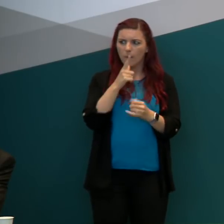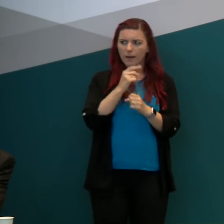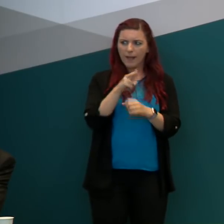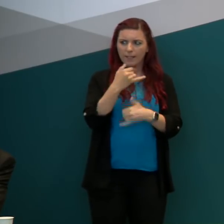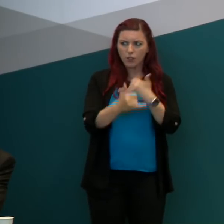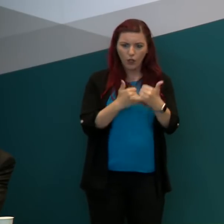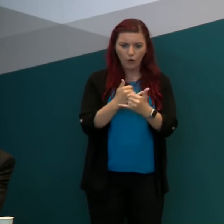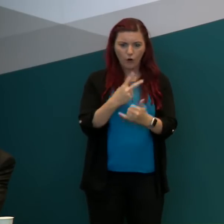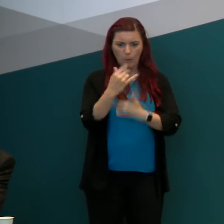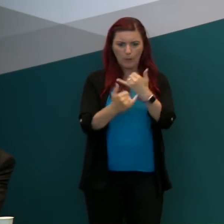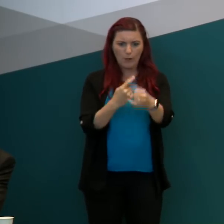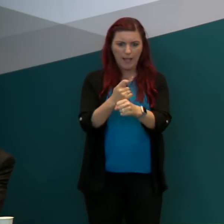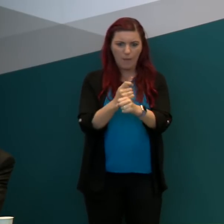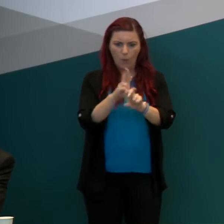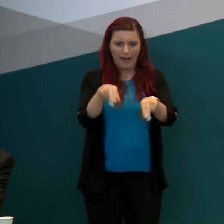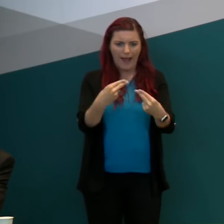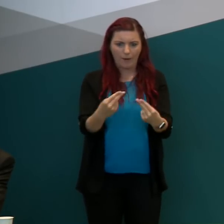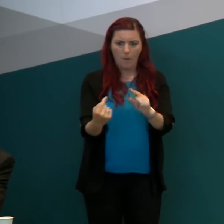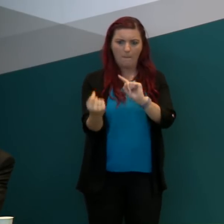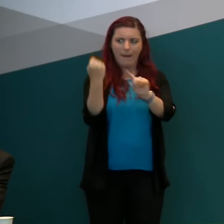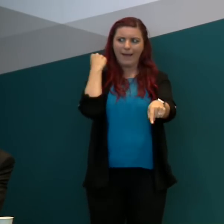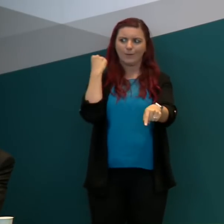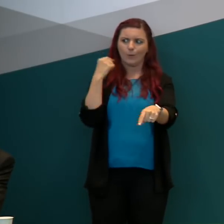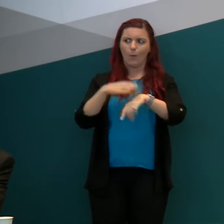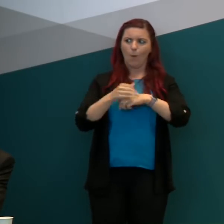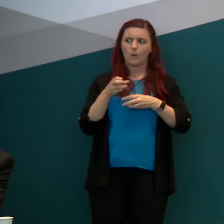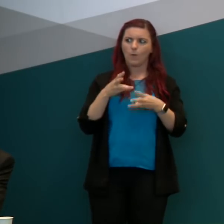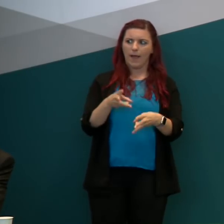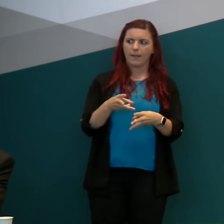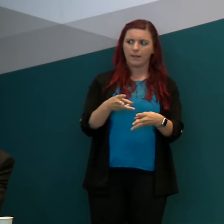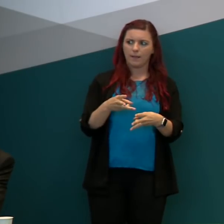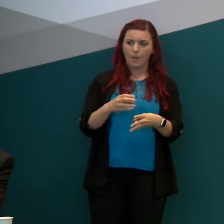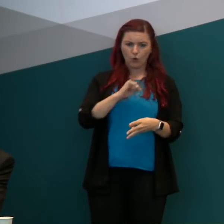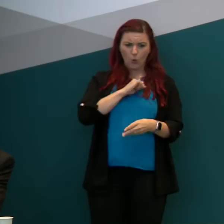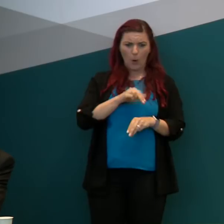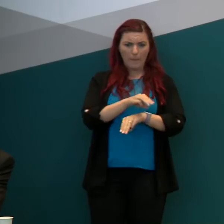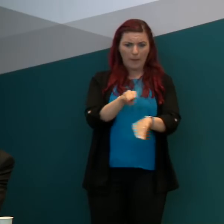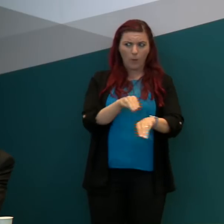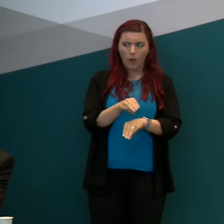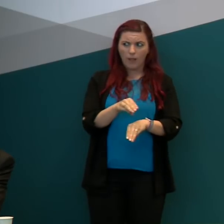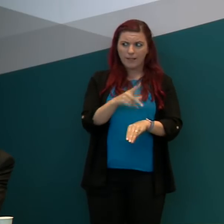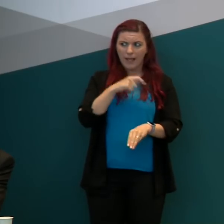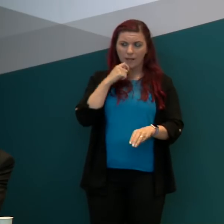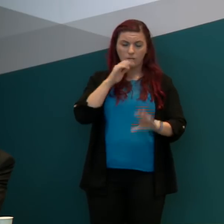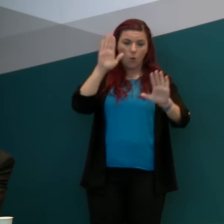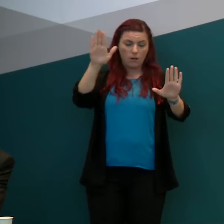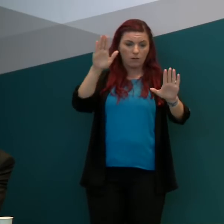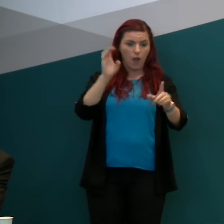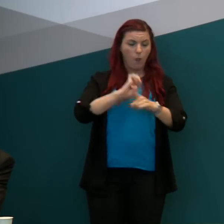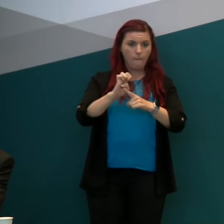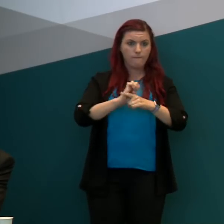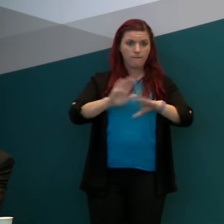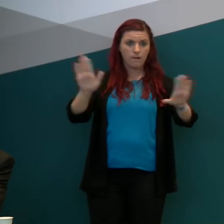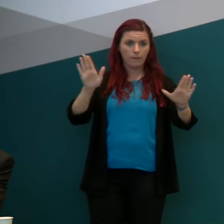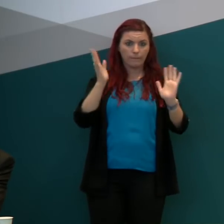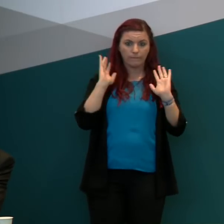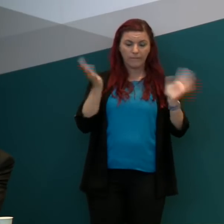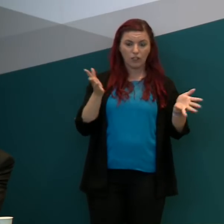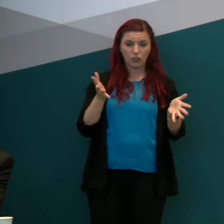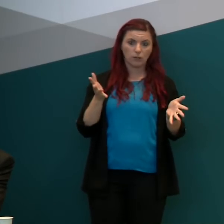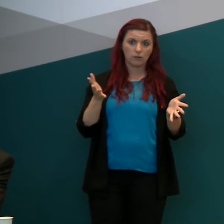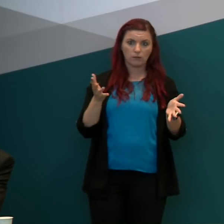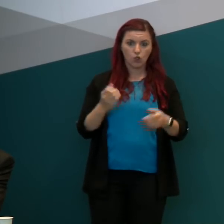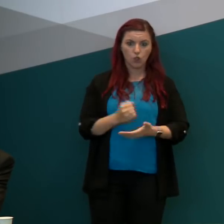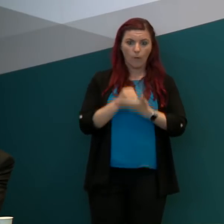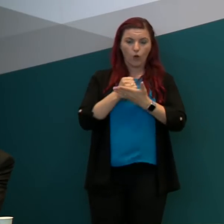can't get back to the way things were, that the populations will simply say, you know what, we'll pay the price in